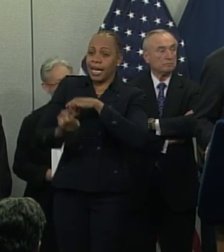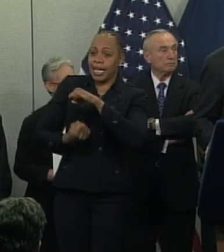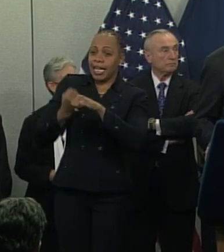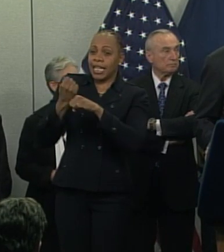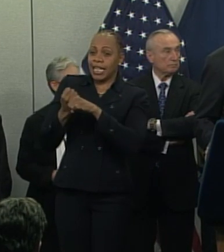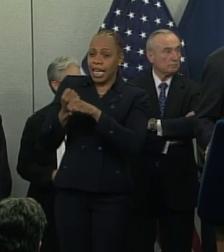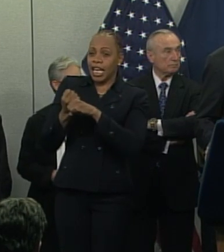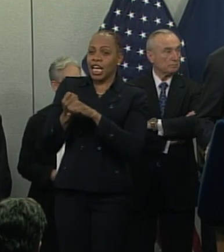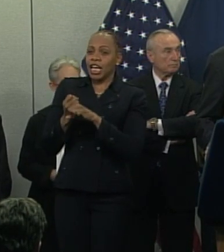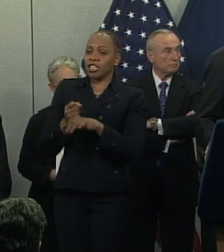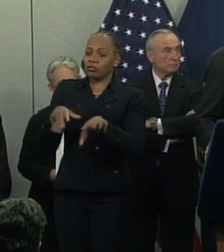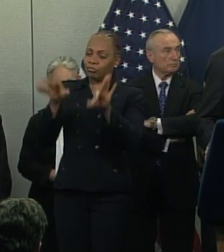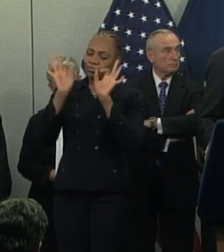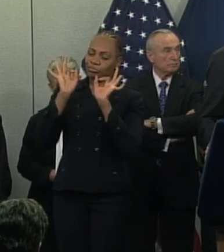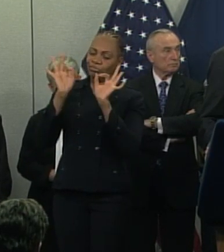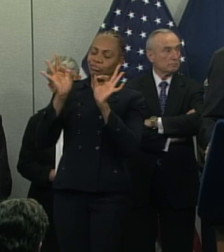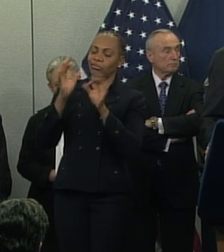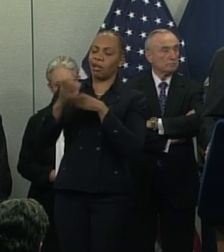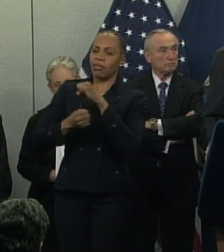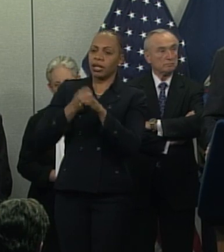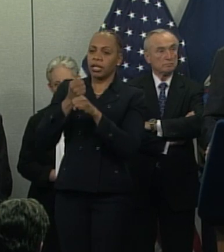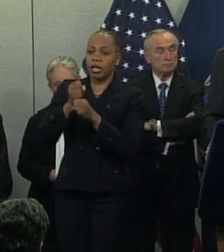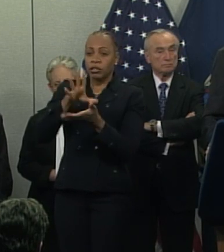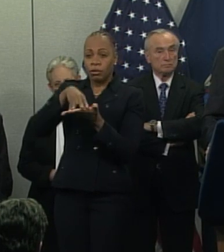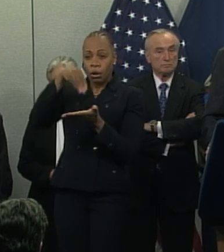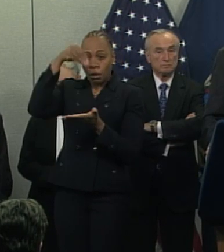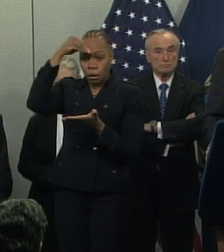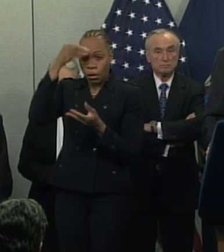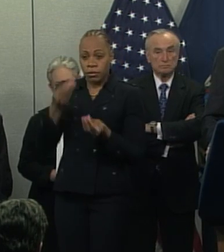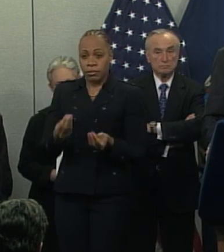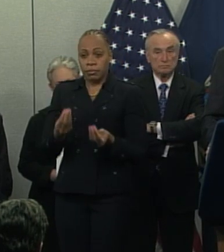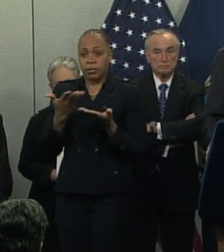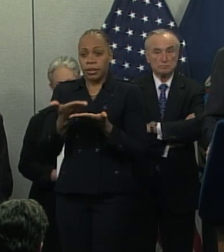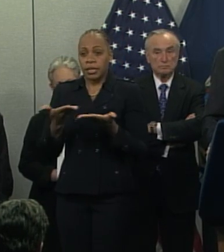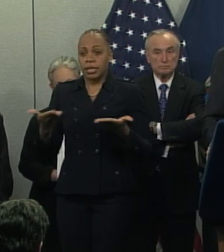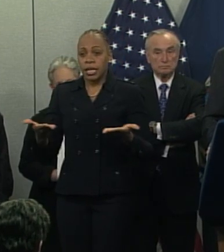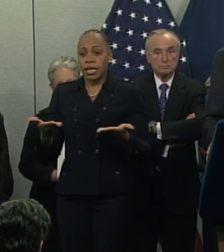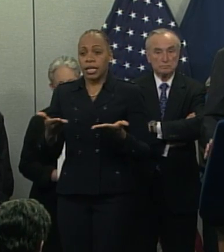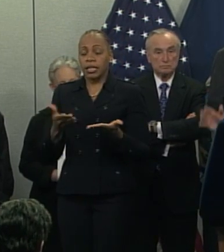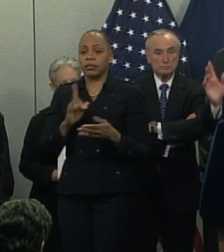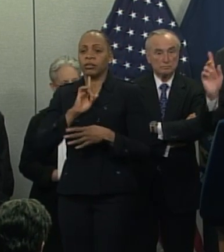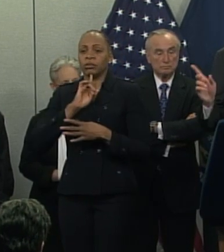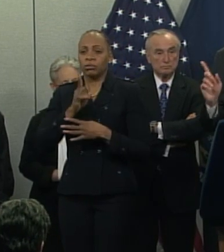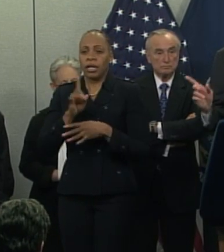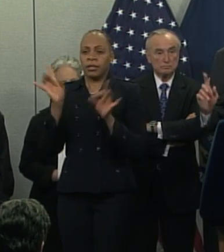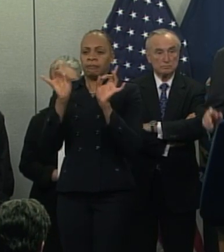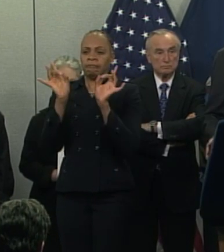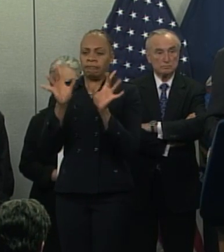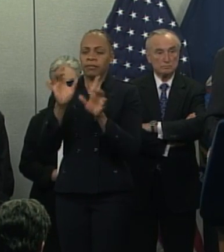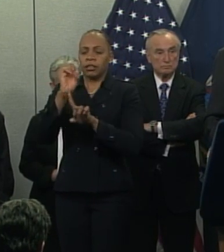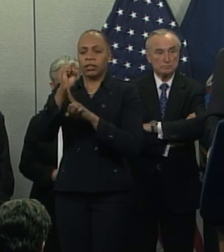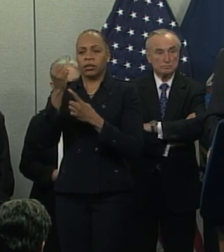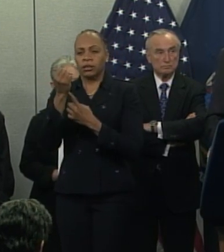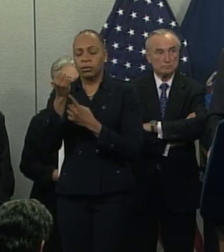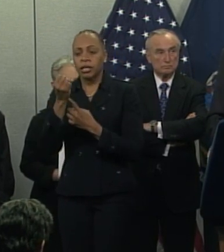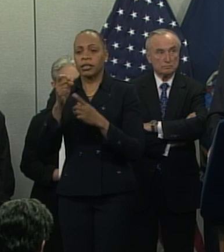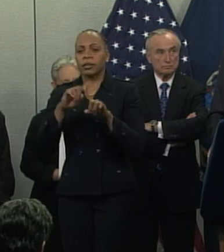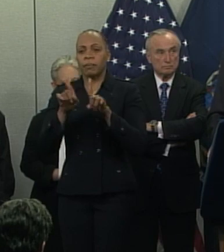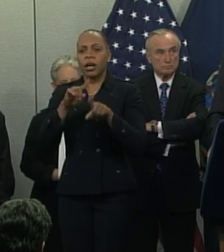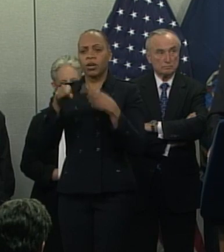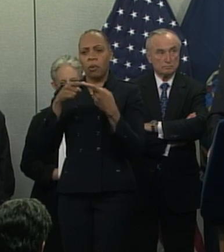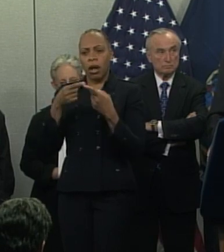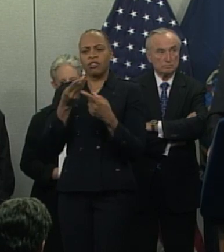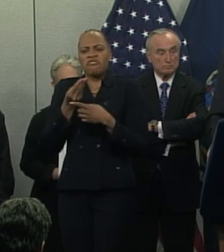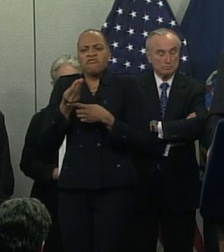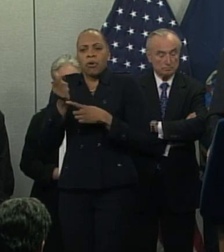over years, learned things that were learned in real crisis conditions. But when you go around, as I had the chance to tour a